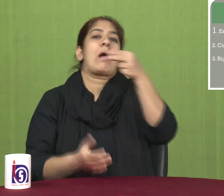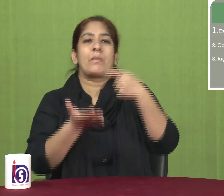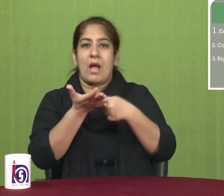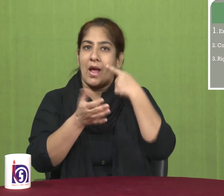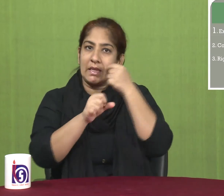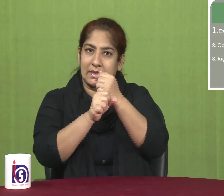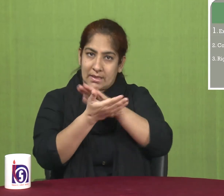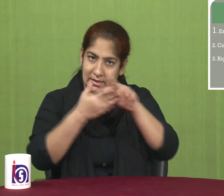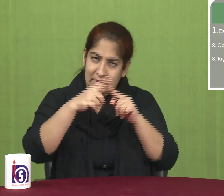business,